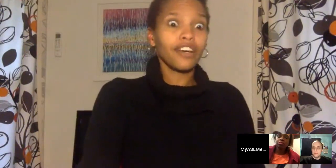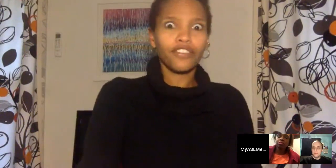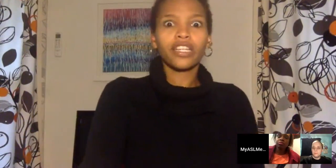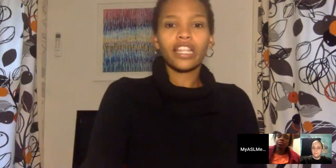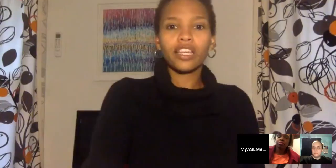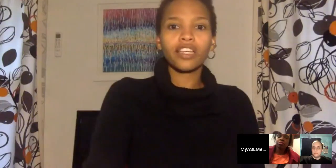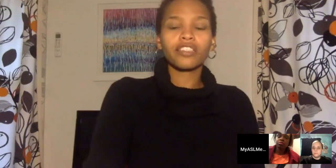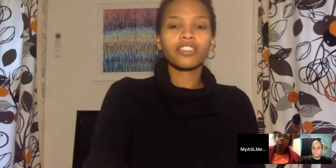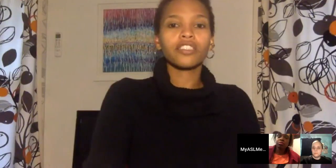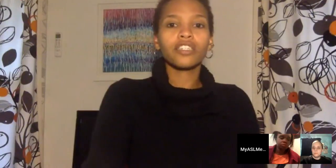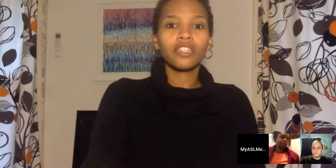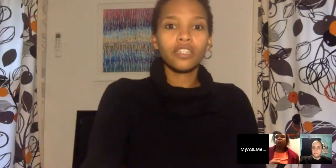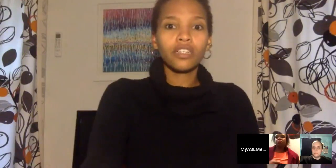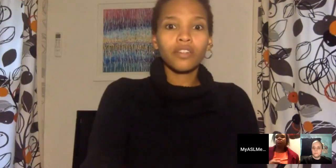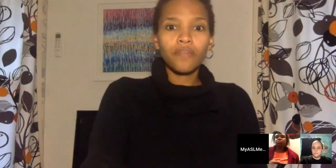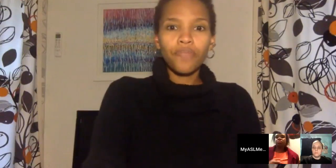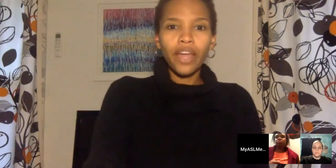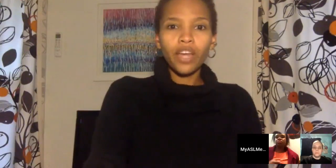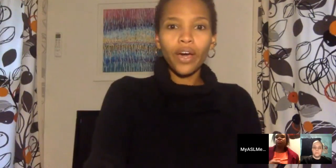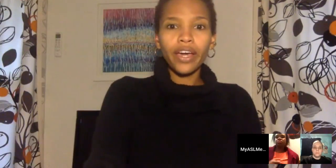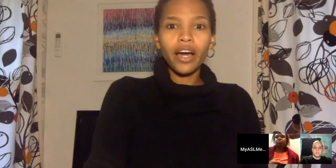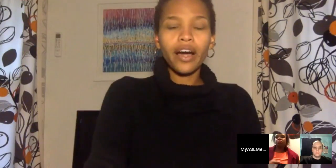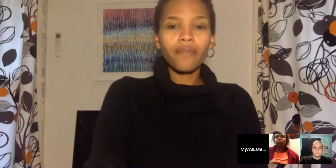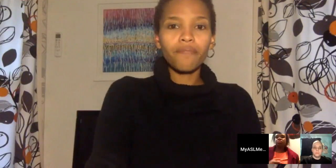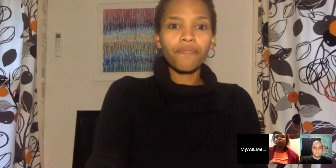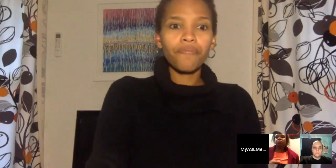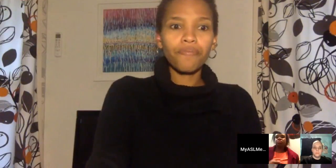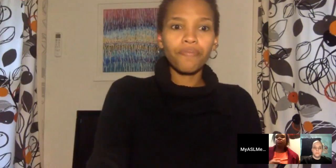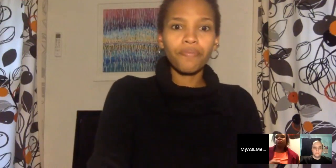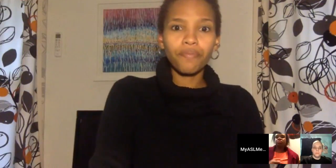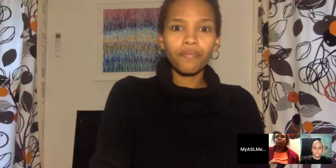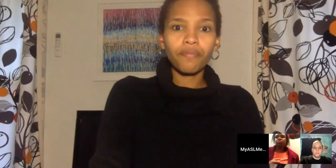definitely a thing. Anyway,